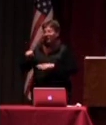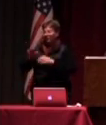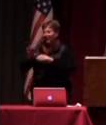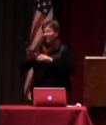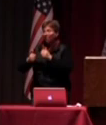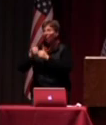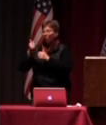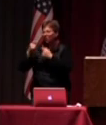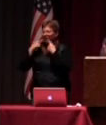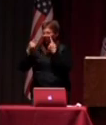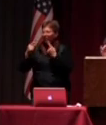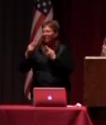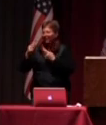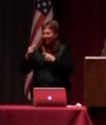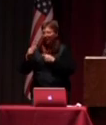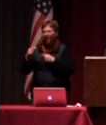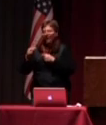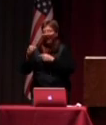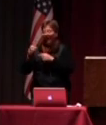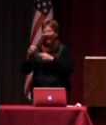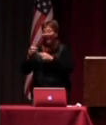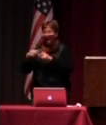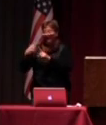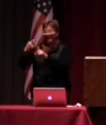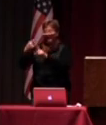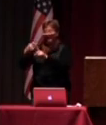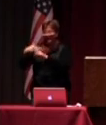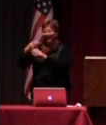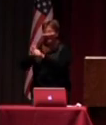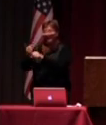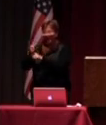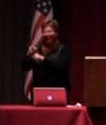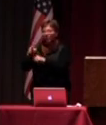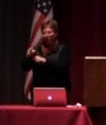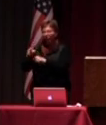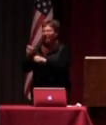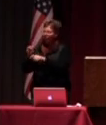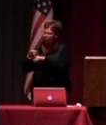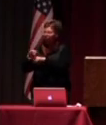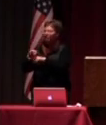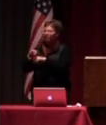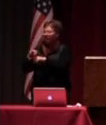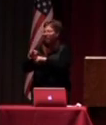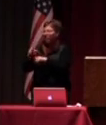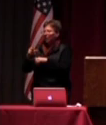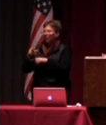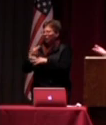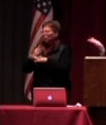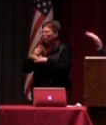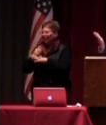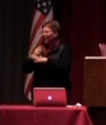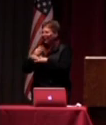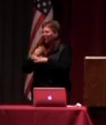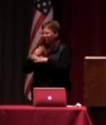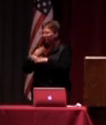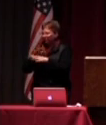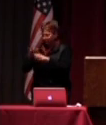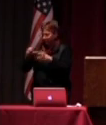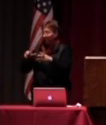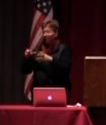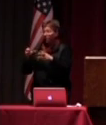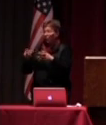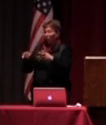at Austerlitz. And the year after that, he inflicted an absolutely stunning defeat on the German kingdom of Prussia. There seemed to be no limits to his